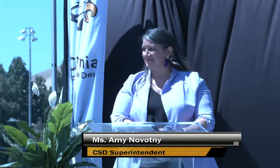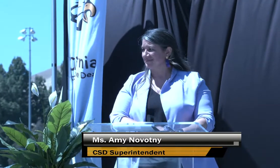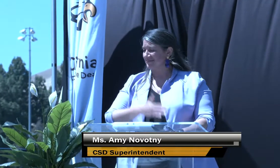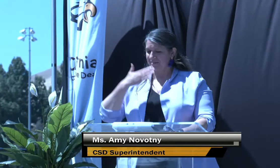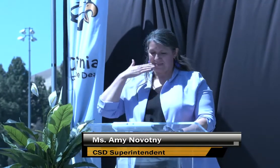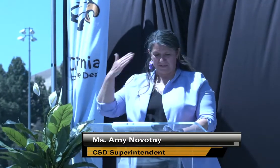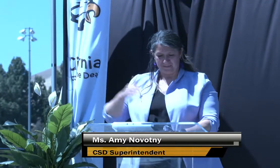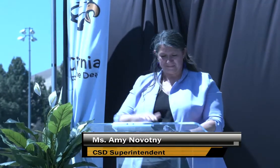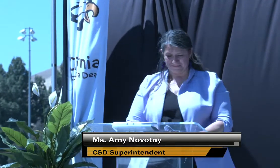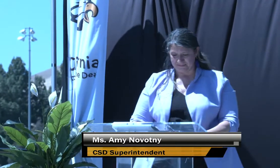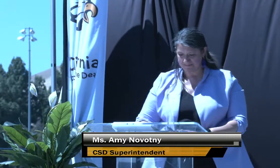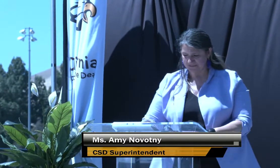mind.